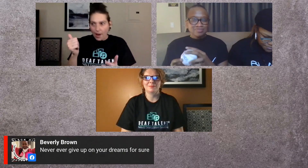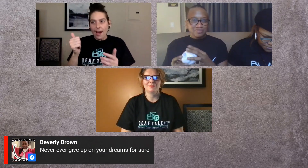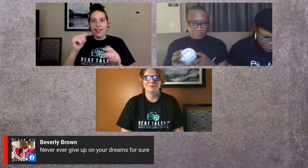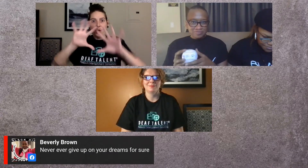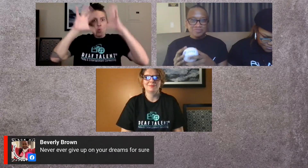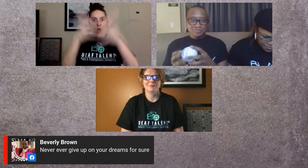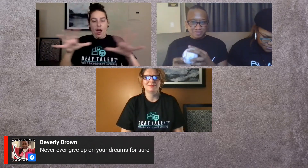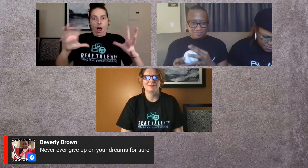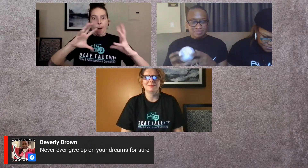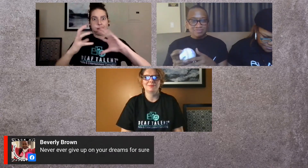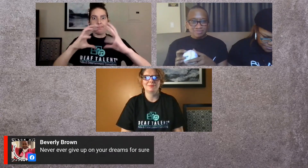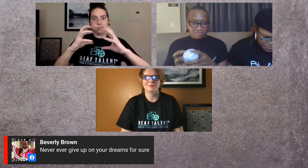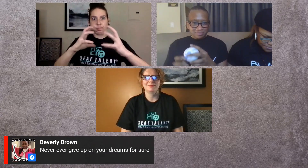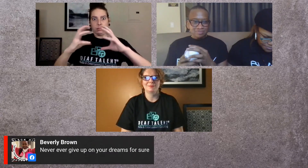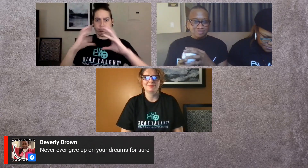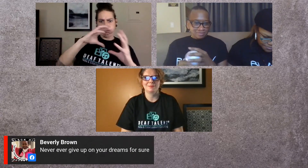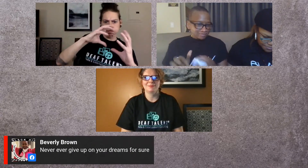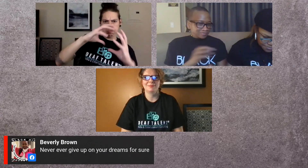unstoppable.